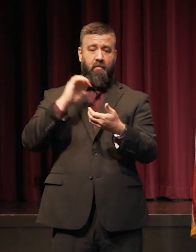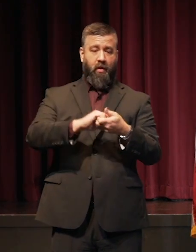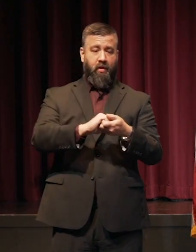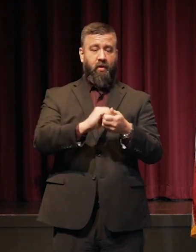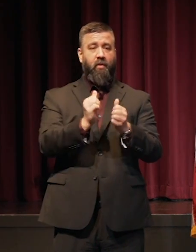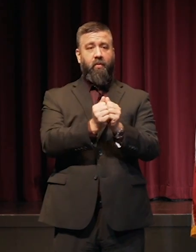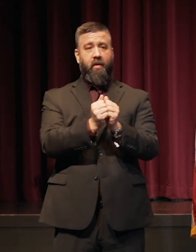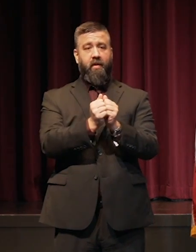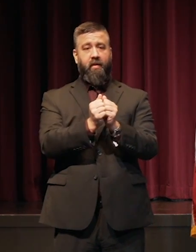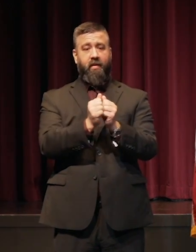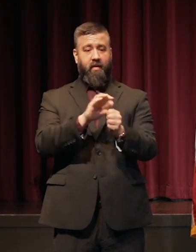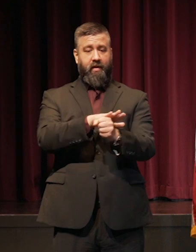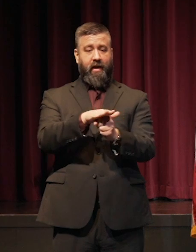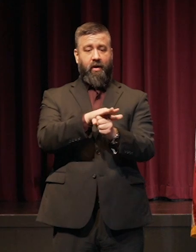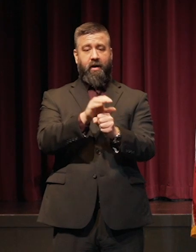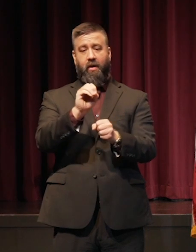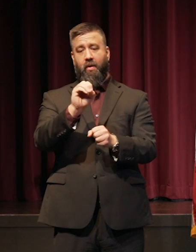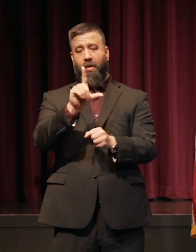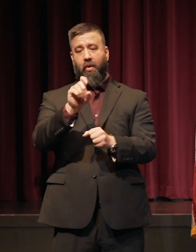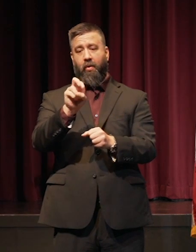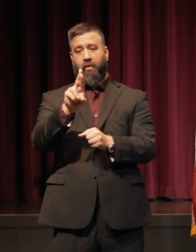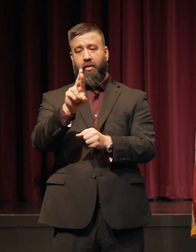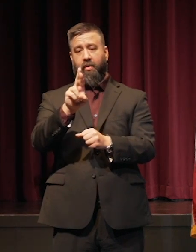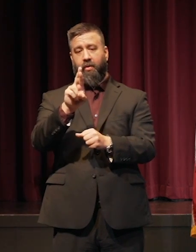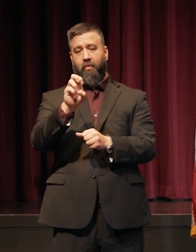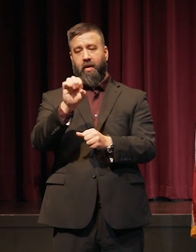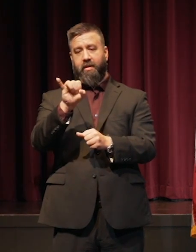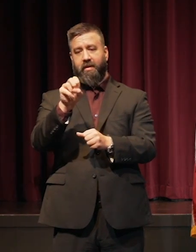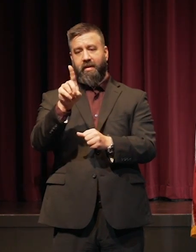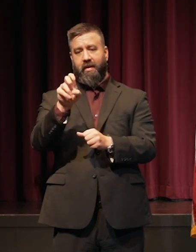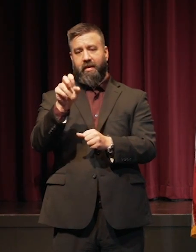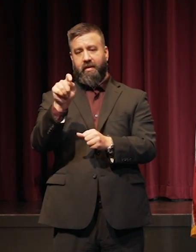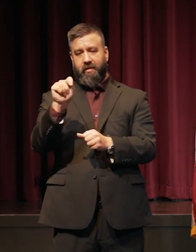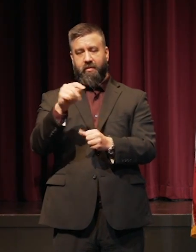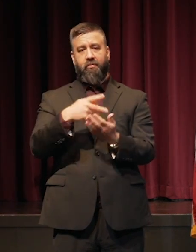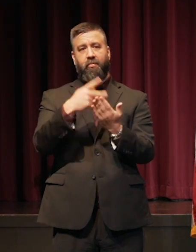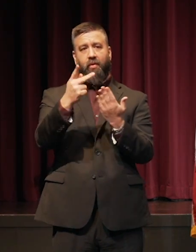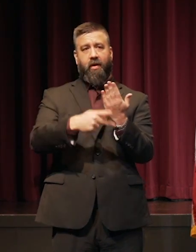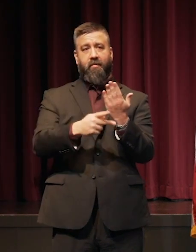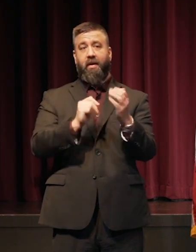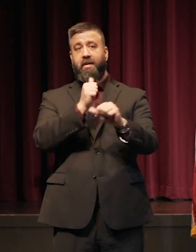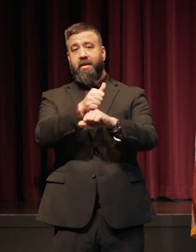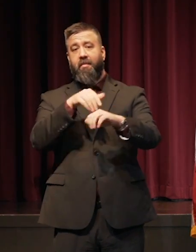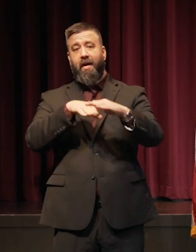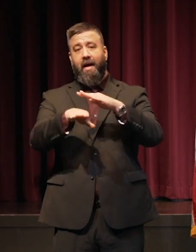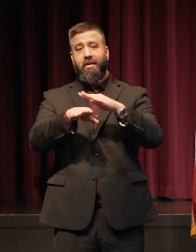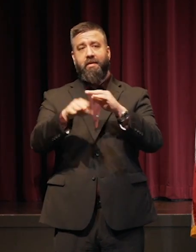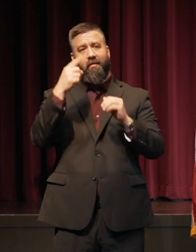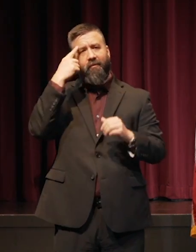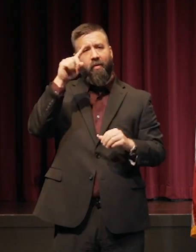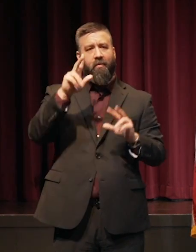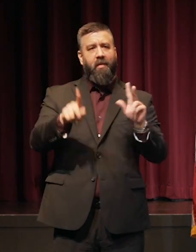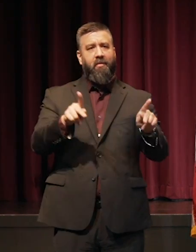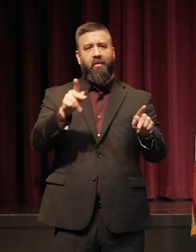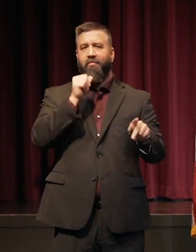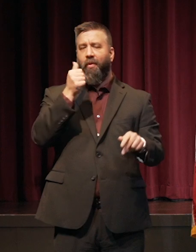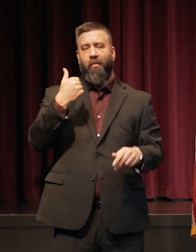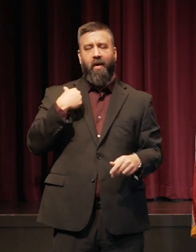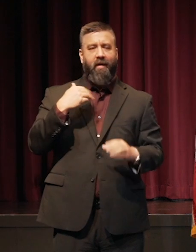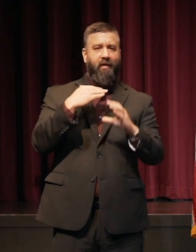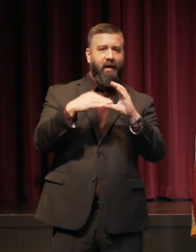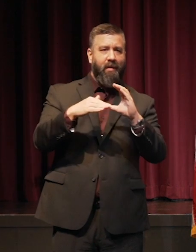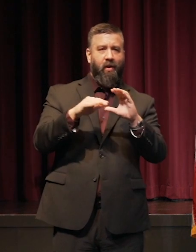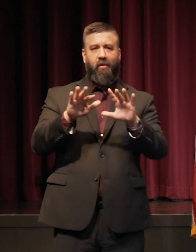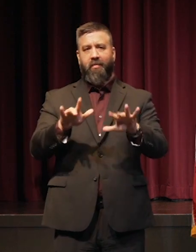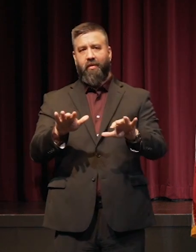with our county older residents program to set up access for those who don't have email or don't have a computer. So they can call our